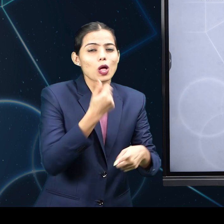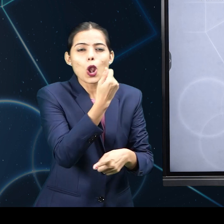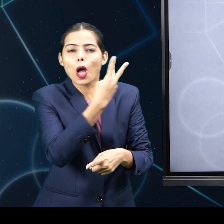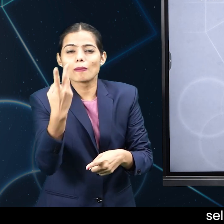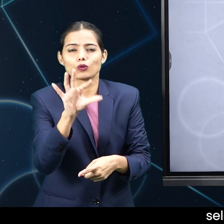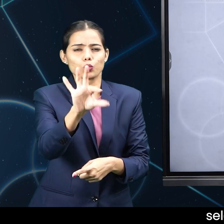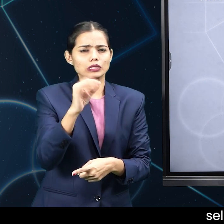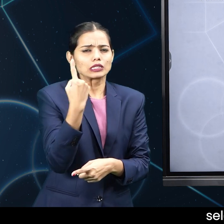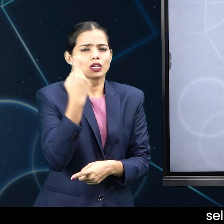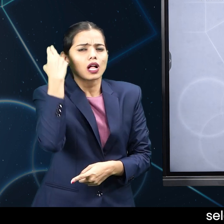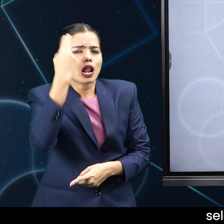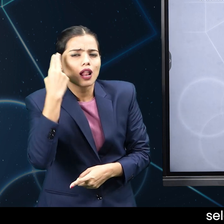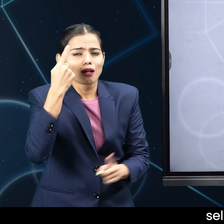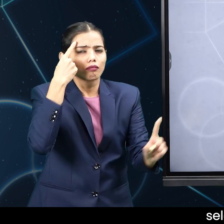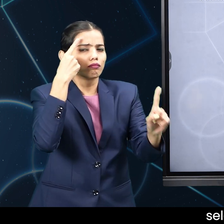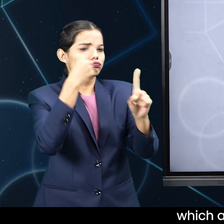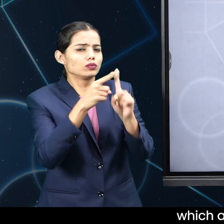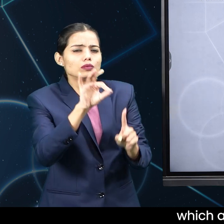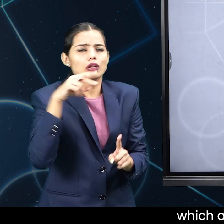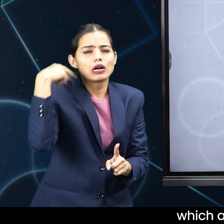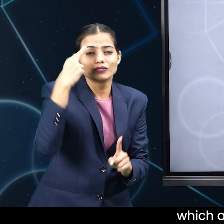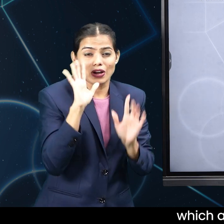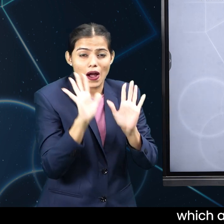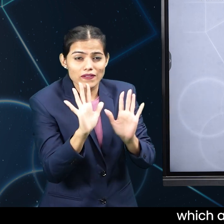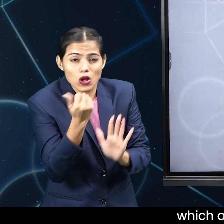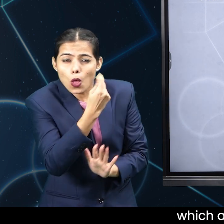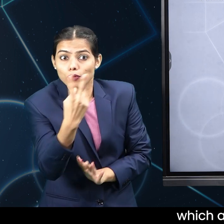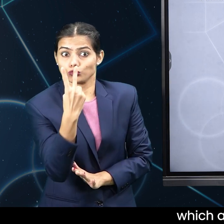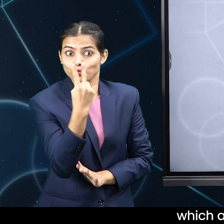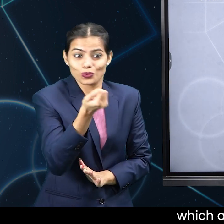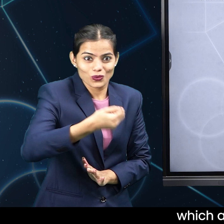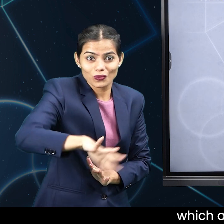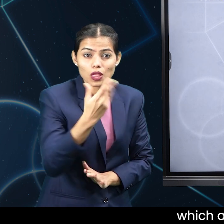figure, select only those outcomes which are having 2 even numbers.